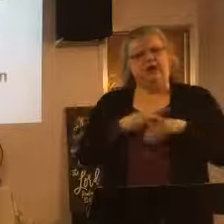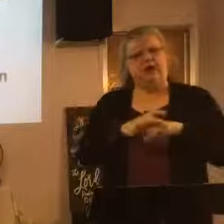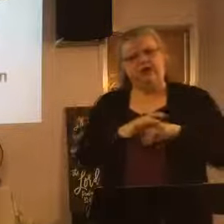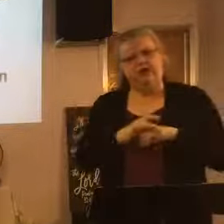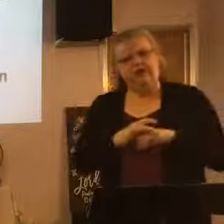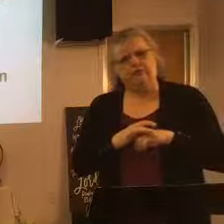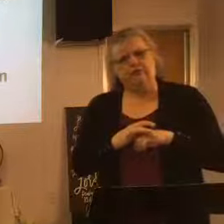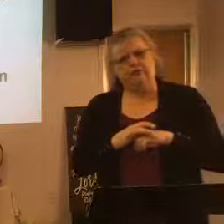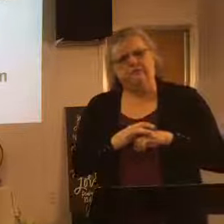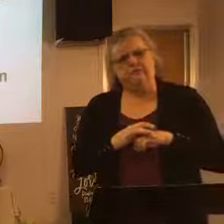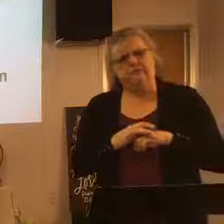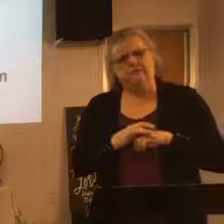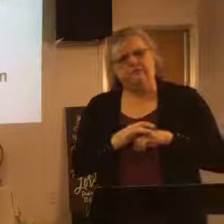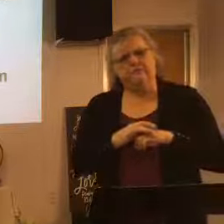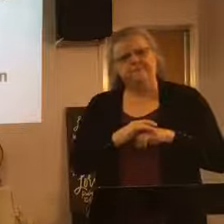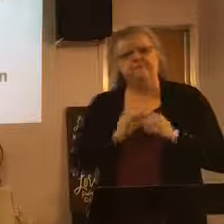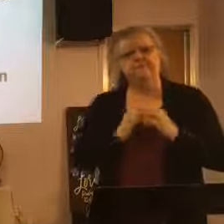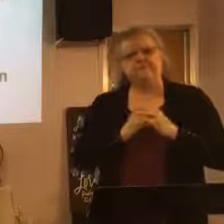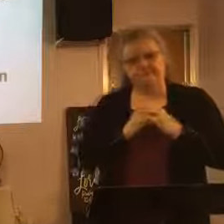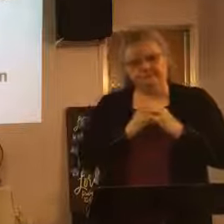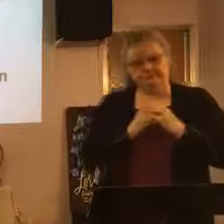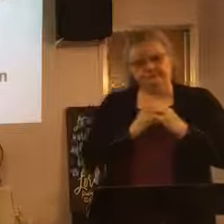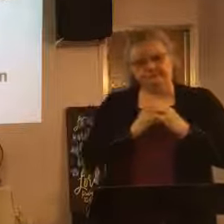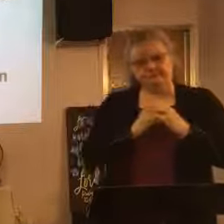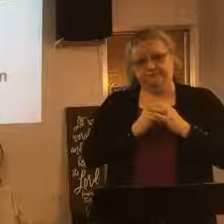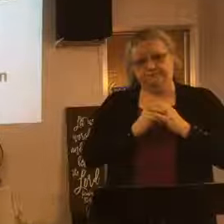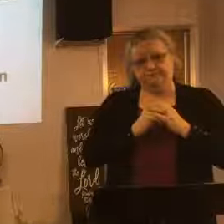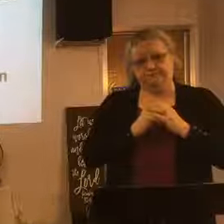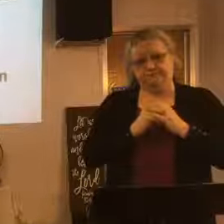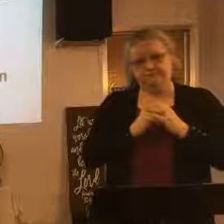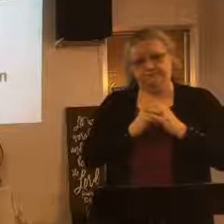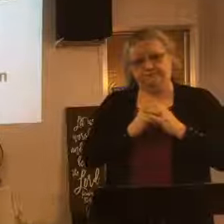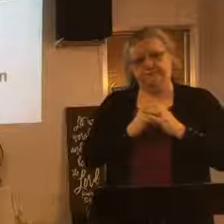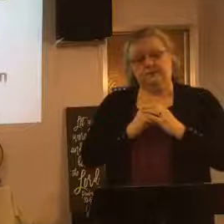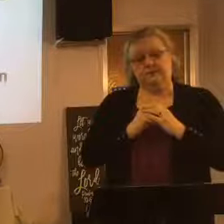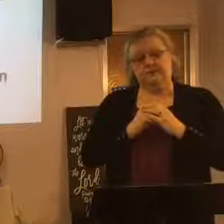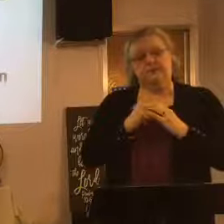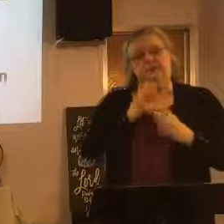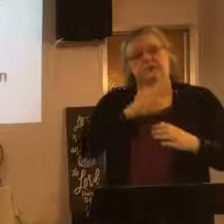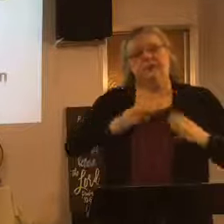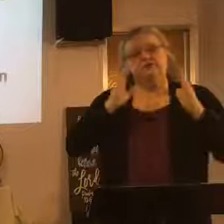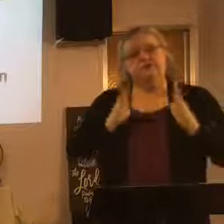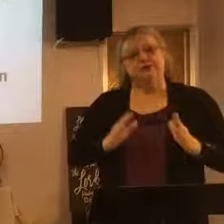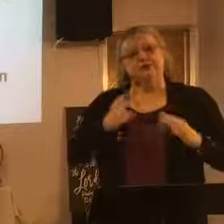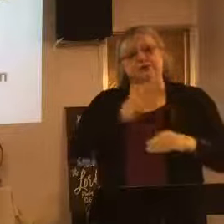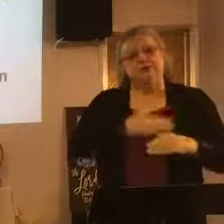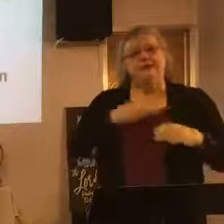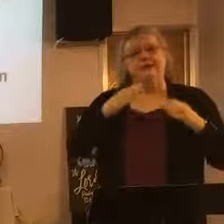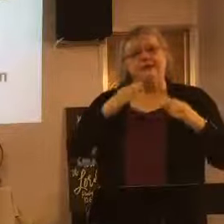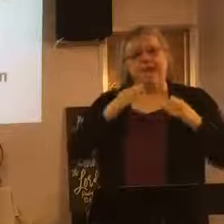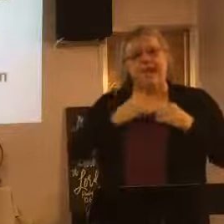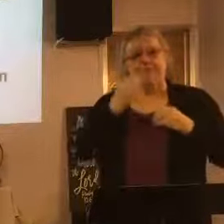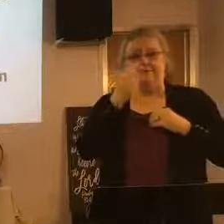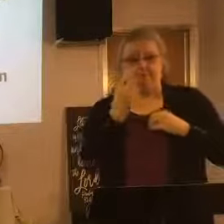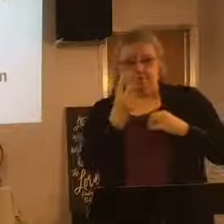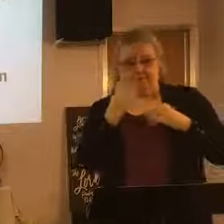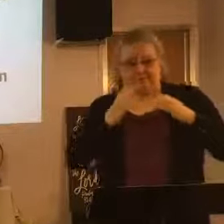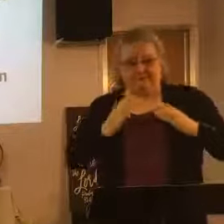the things that come with it that we can enjoy in this world. And so as Christians, we really have dual